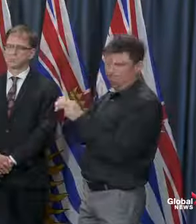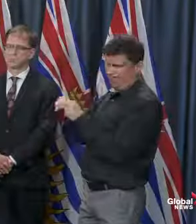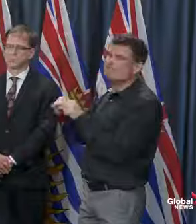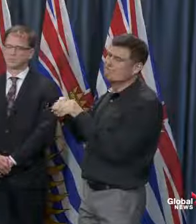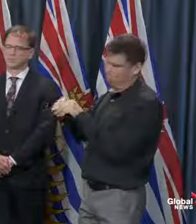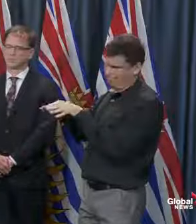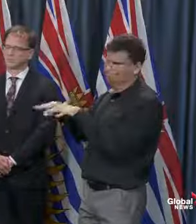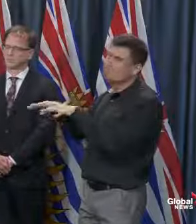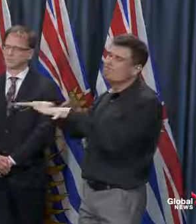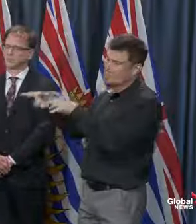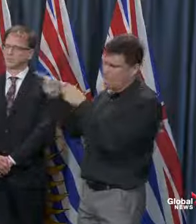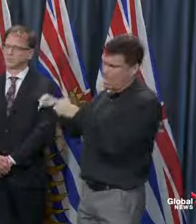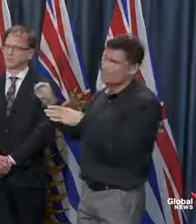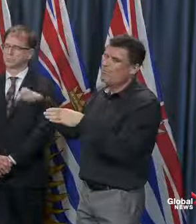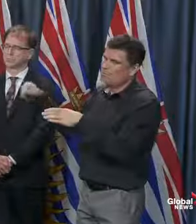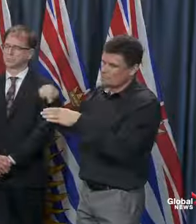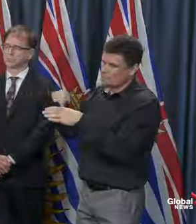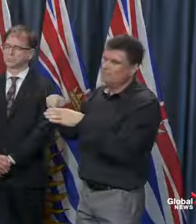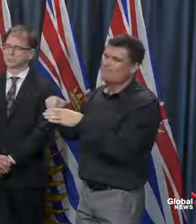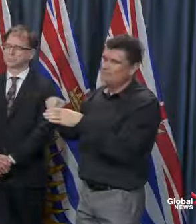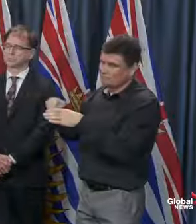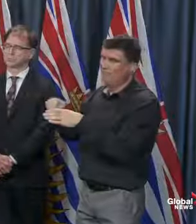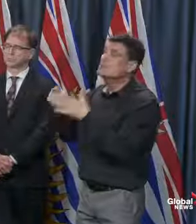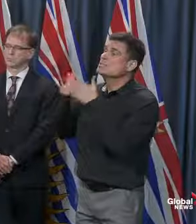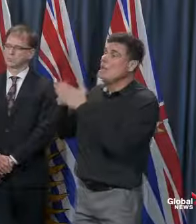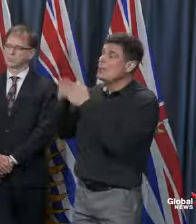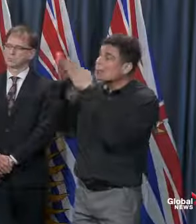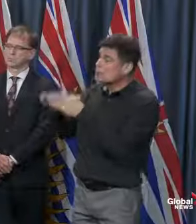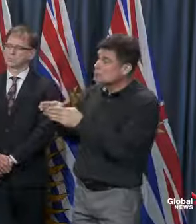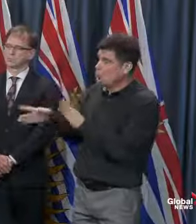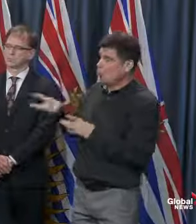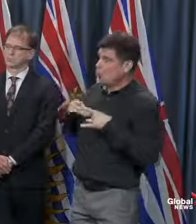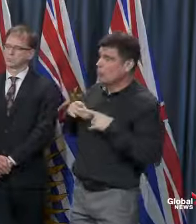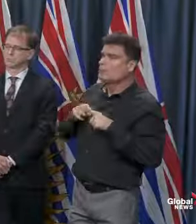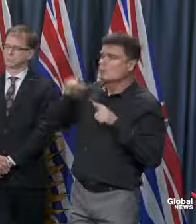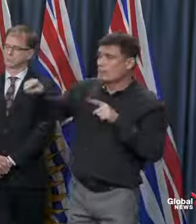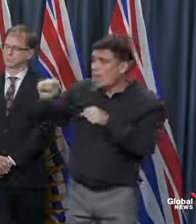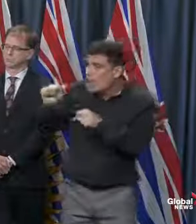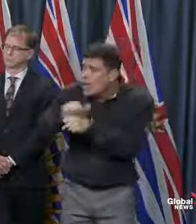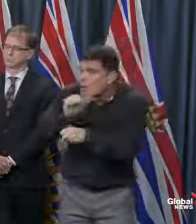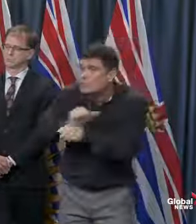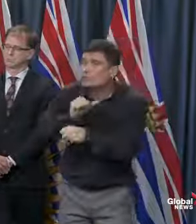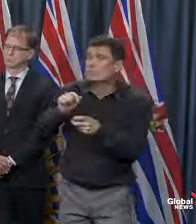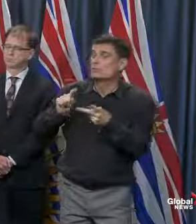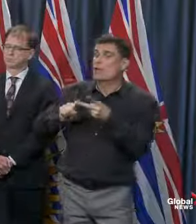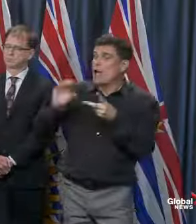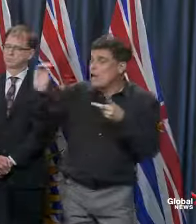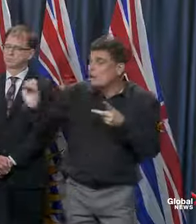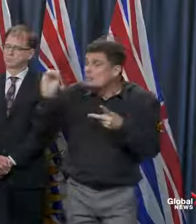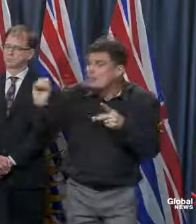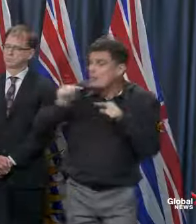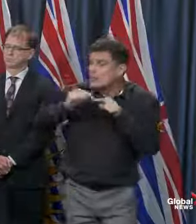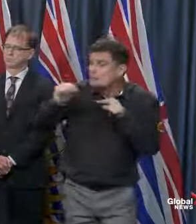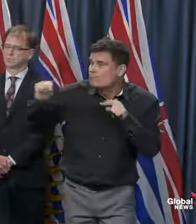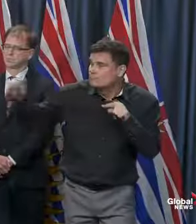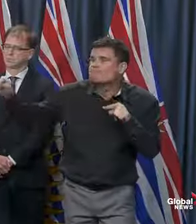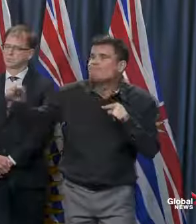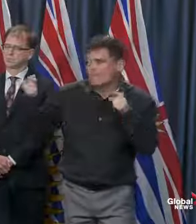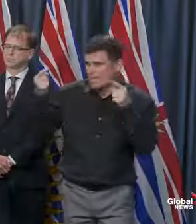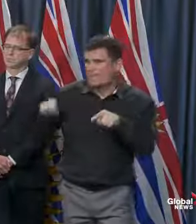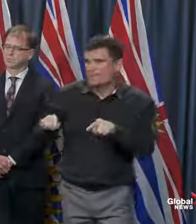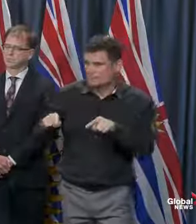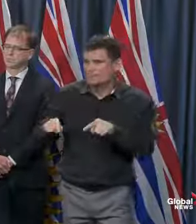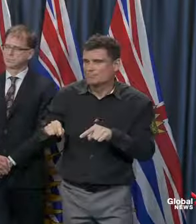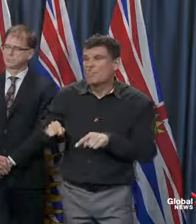I know in Alberta, and I believe in Ontario as well. And then as we got the information about some of the new cases here in